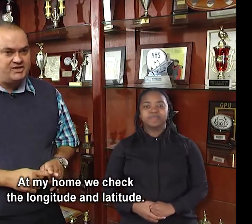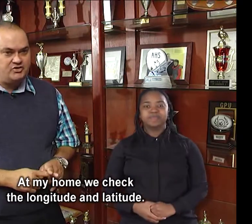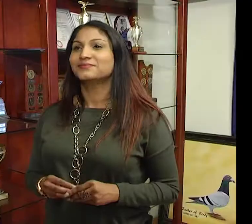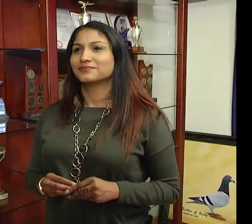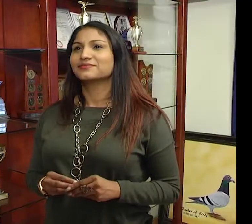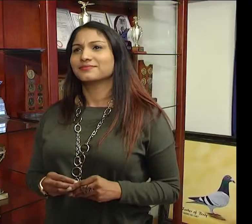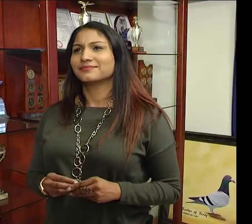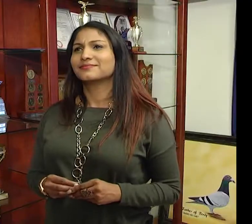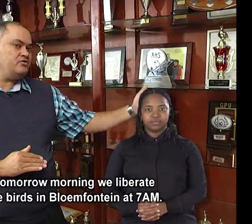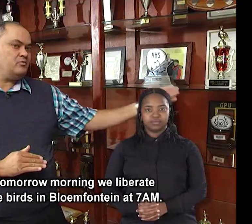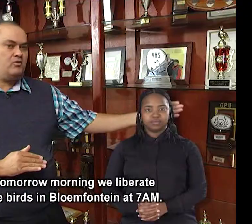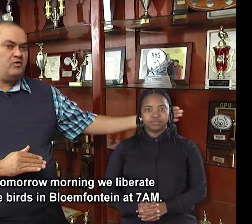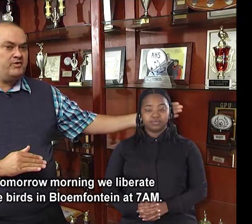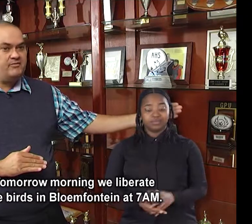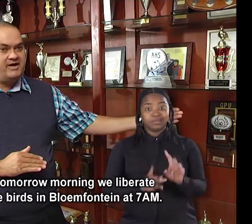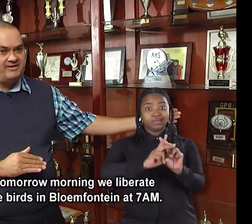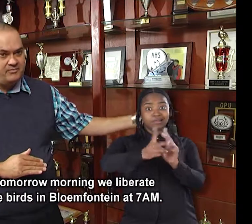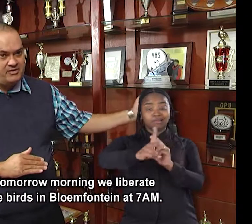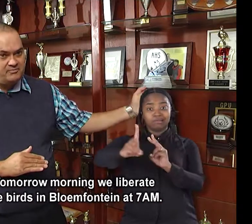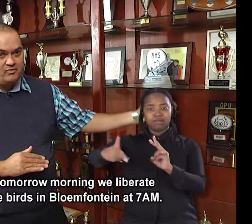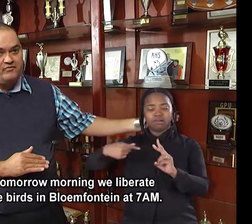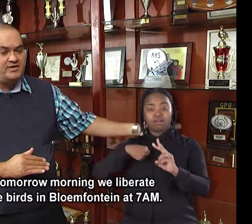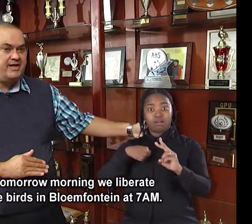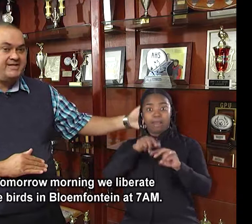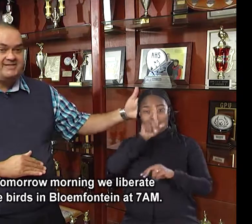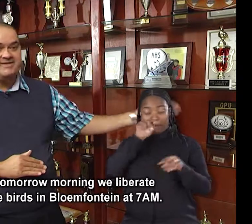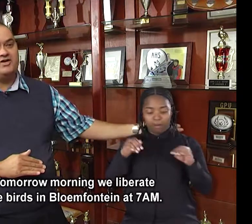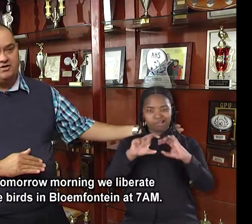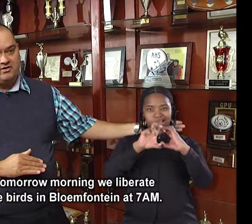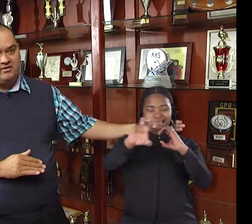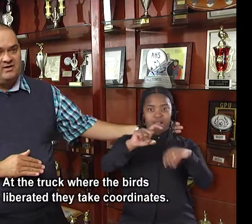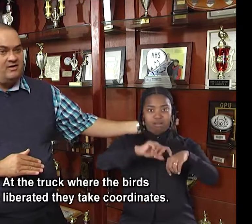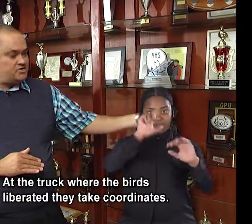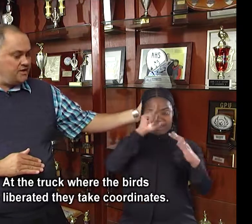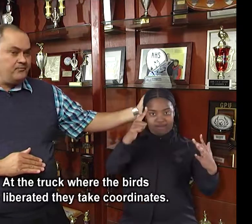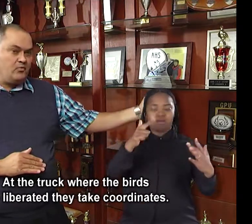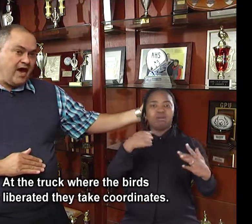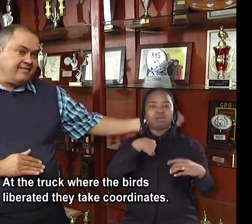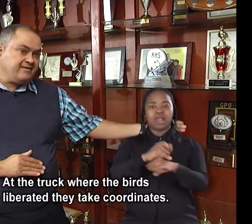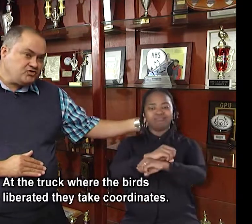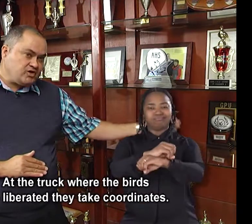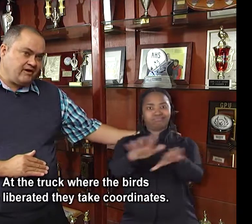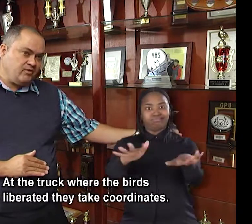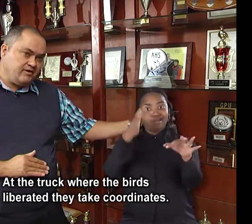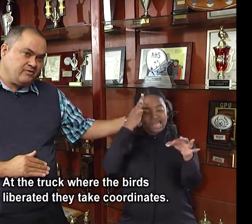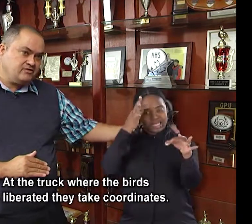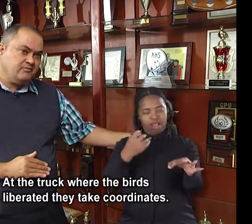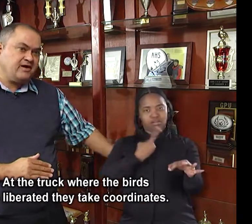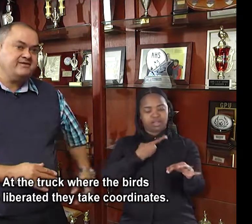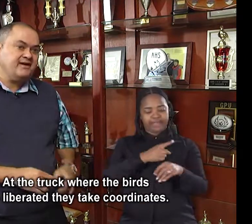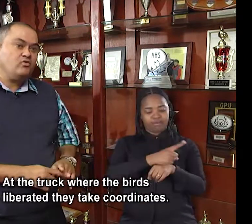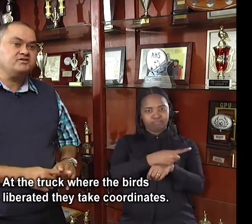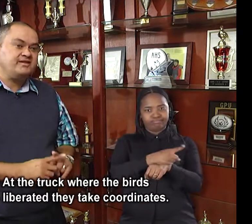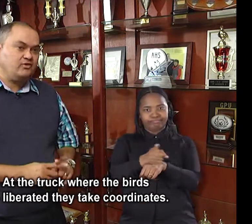longitude and latitude. We now know tomorrow morning we're liberating the birds in Bloemfontein at 7 o'clock. So at the truck where the